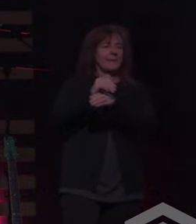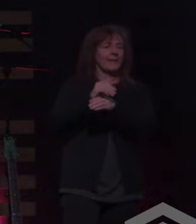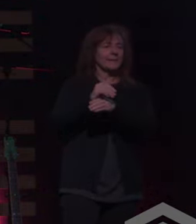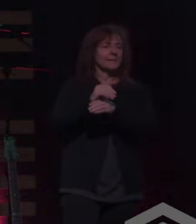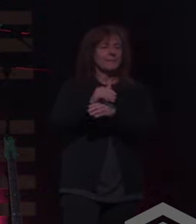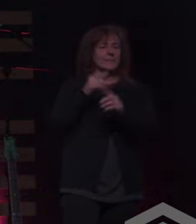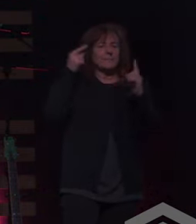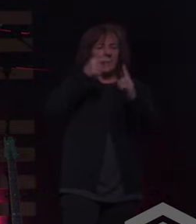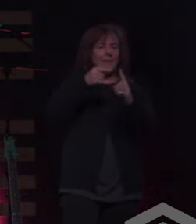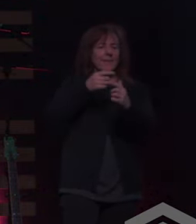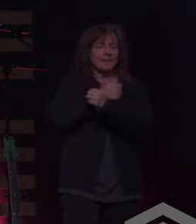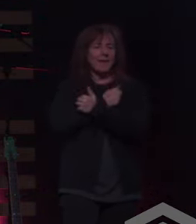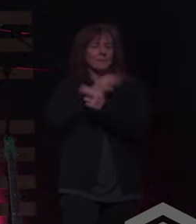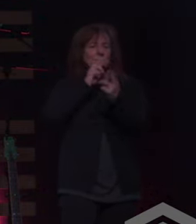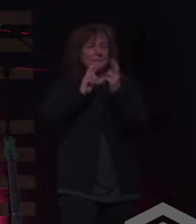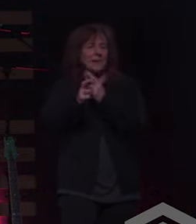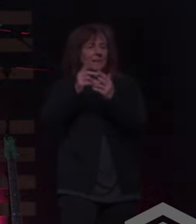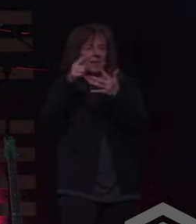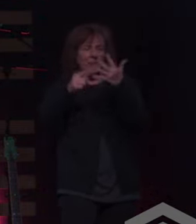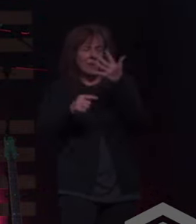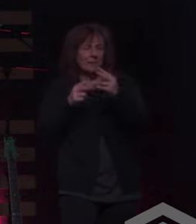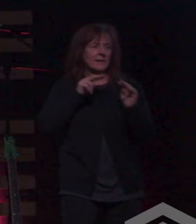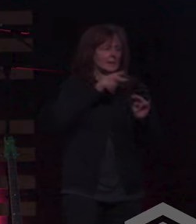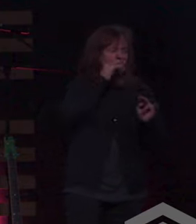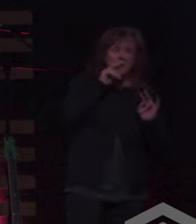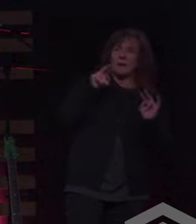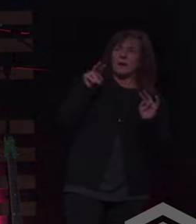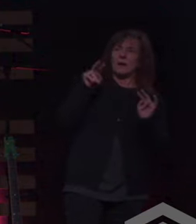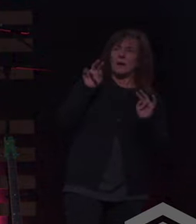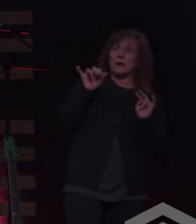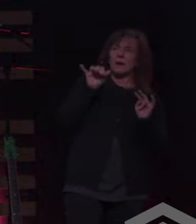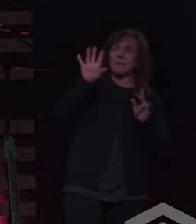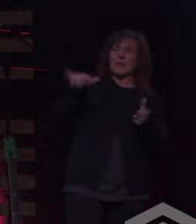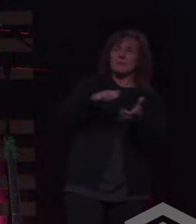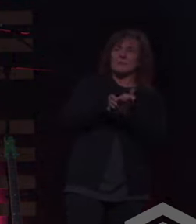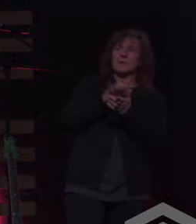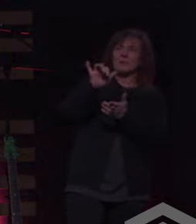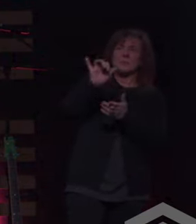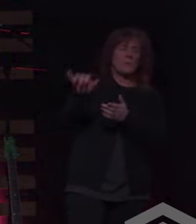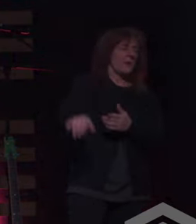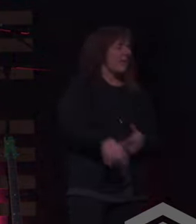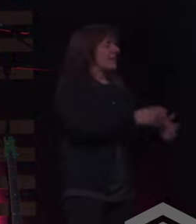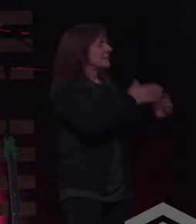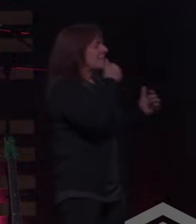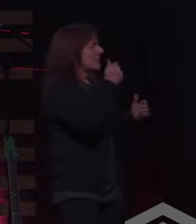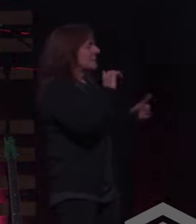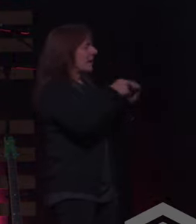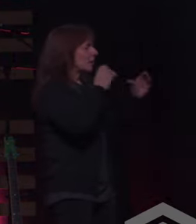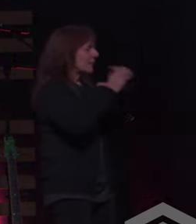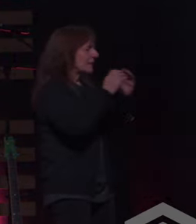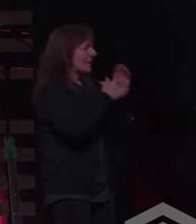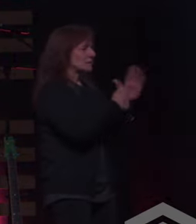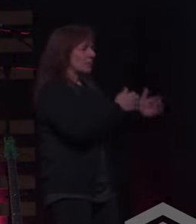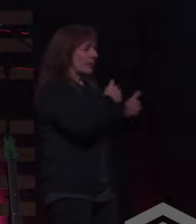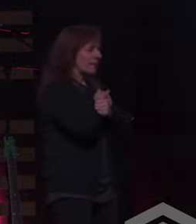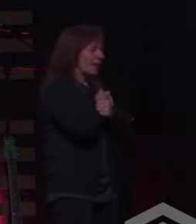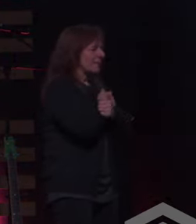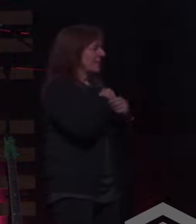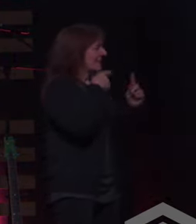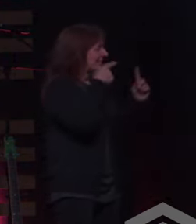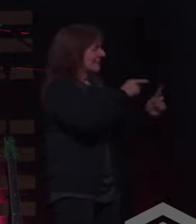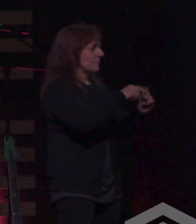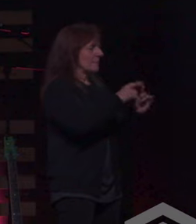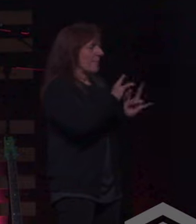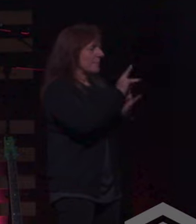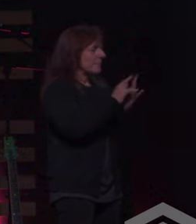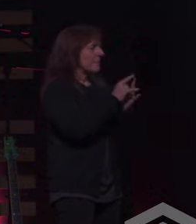with selflessness, it bleeds down into every part of your marriage. When you become intentional about communication, demonstrating love, when you become intentional about